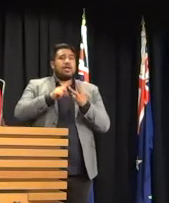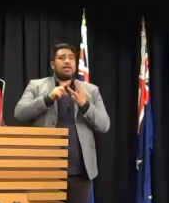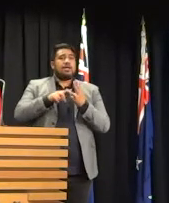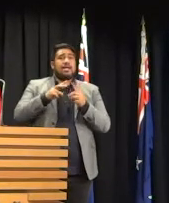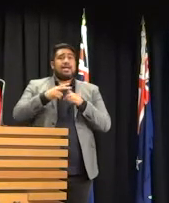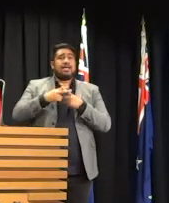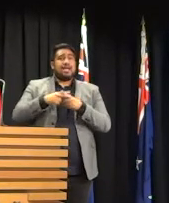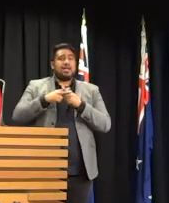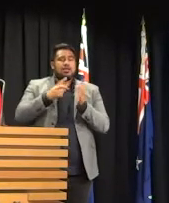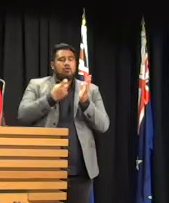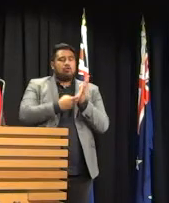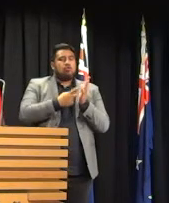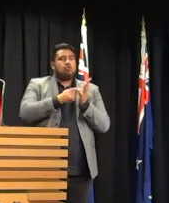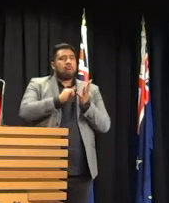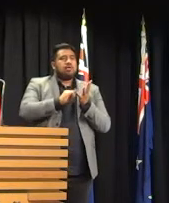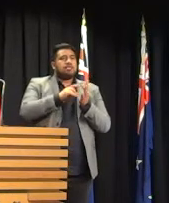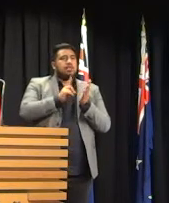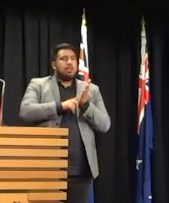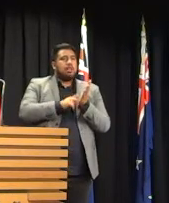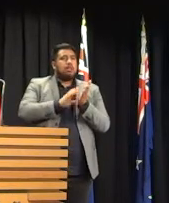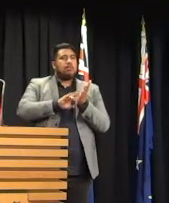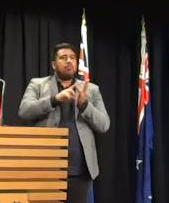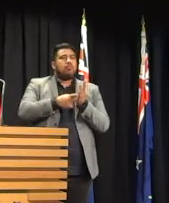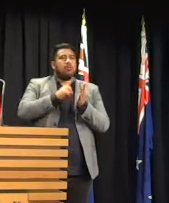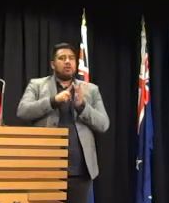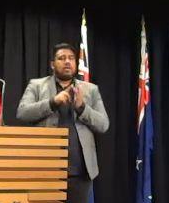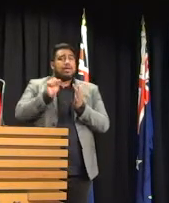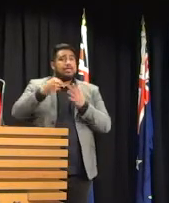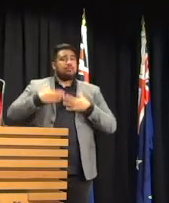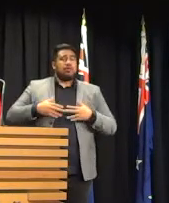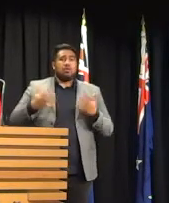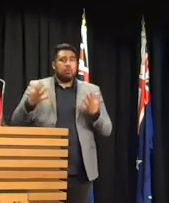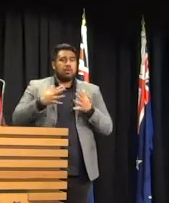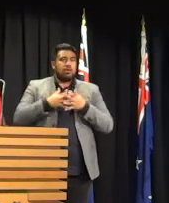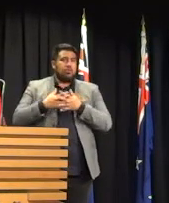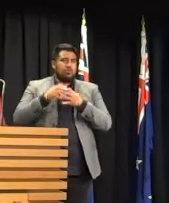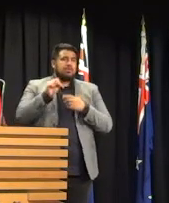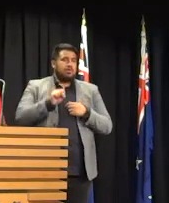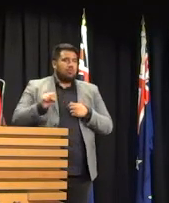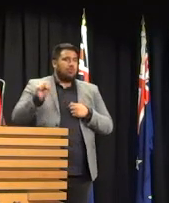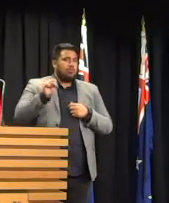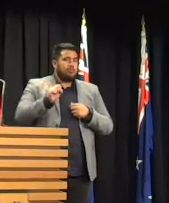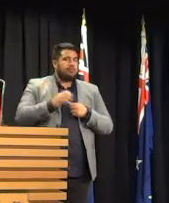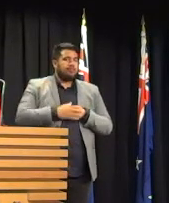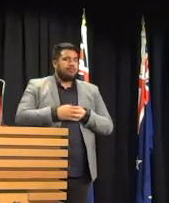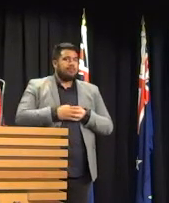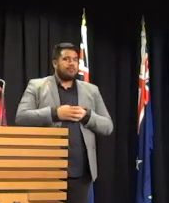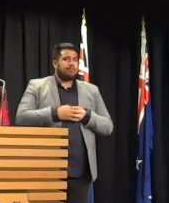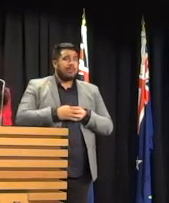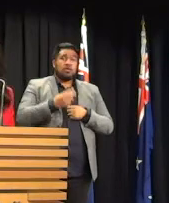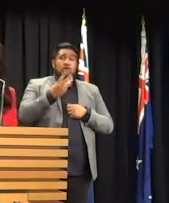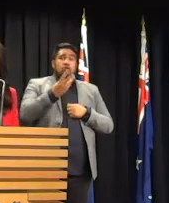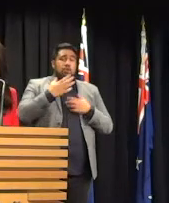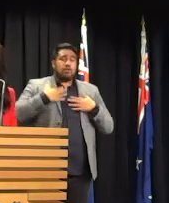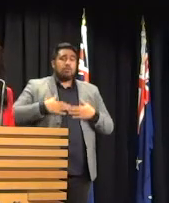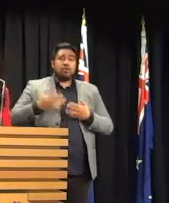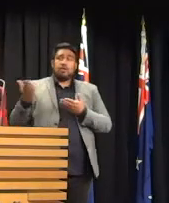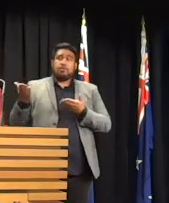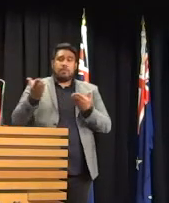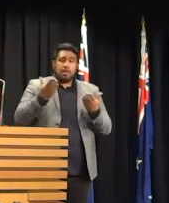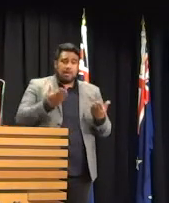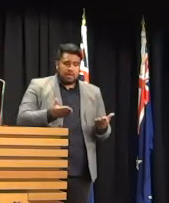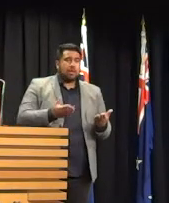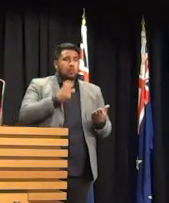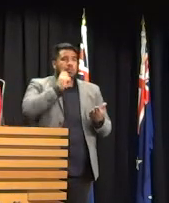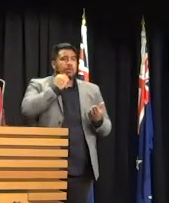First Class Russell Moore from American Samoa. They are being received by a traditional Māori welcome before